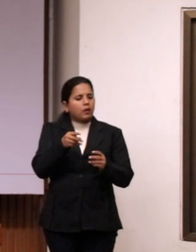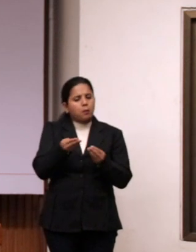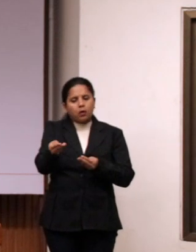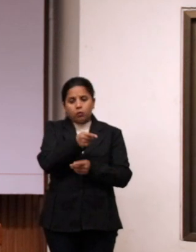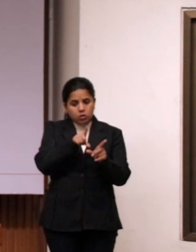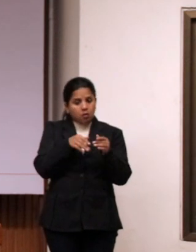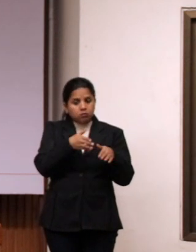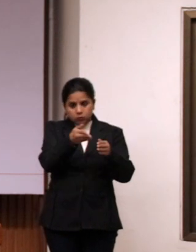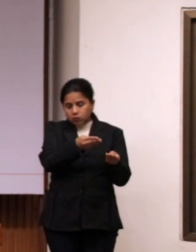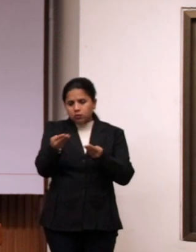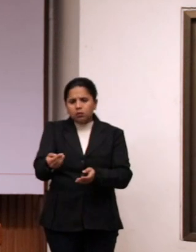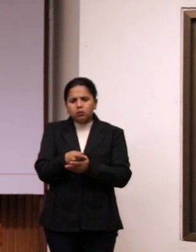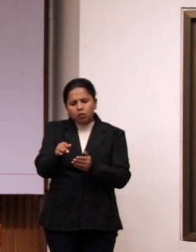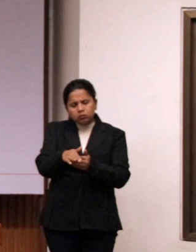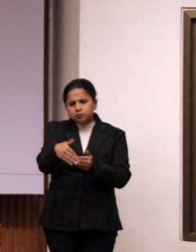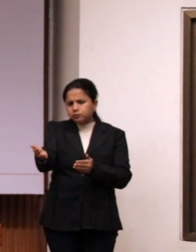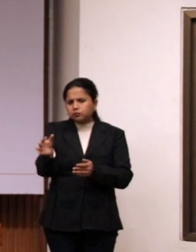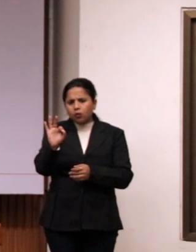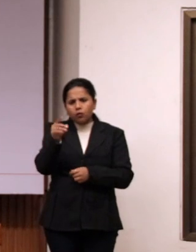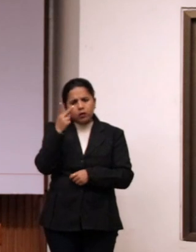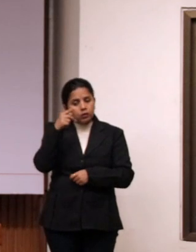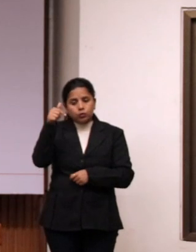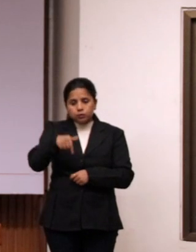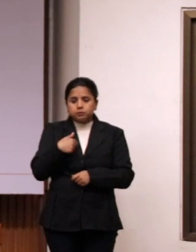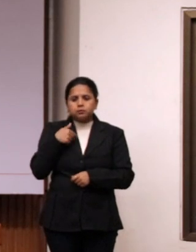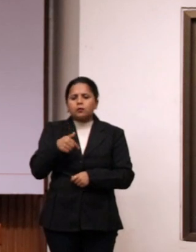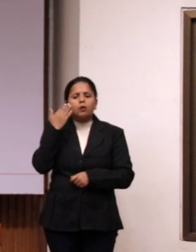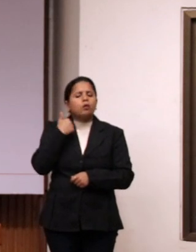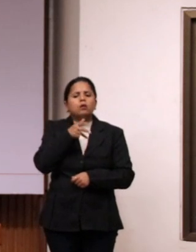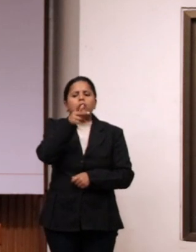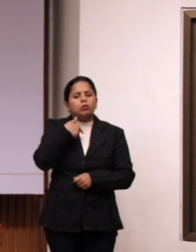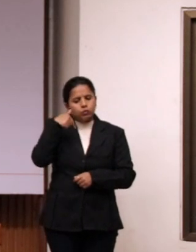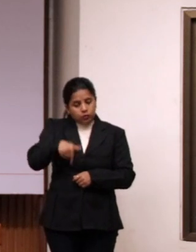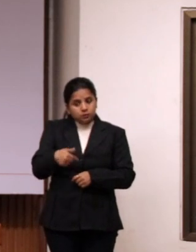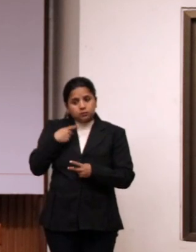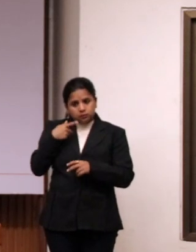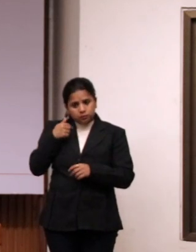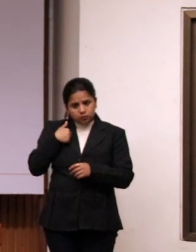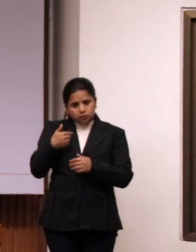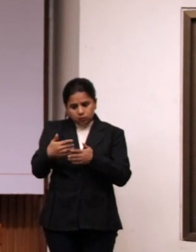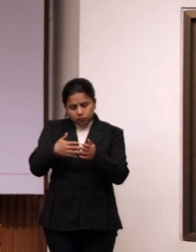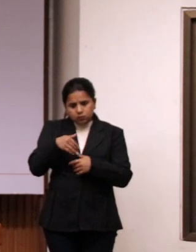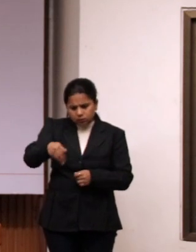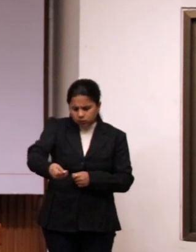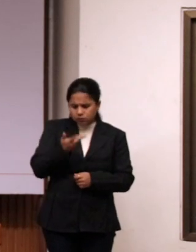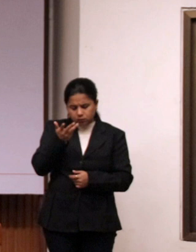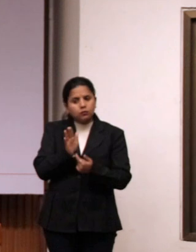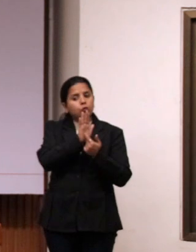to Yamuna, it's just in front of office, you will see. Today, I dig from my hand and show it